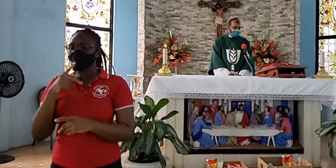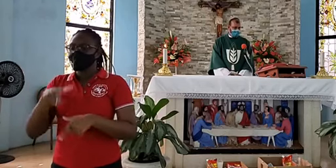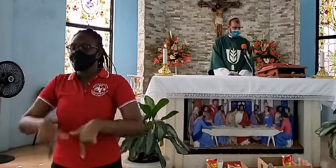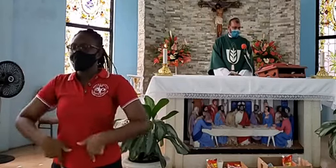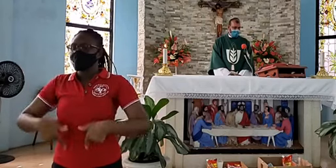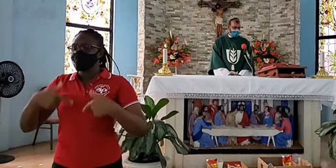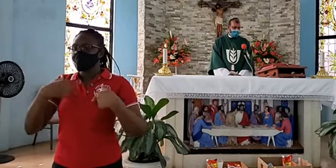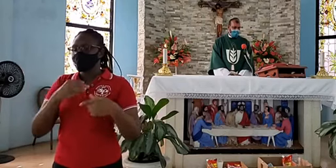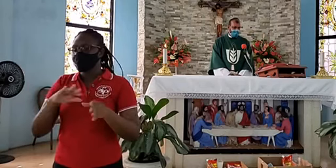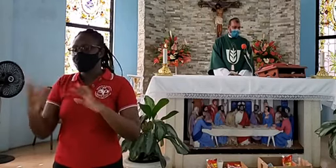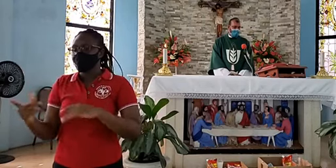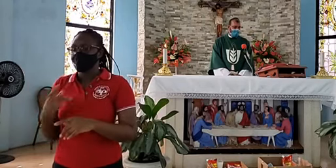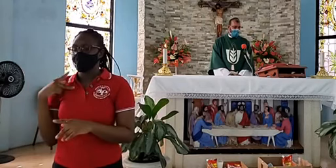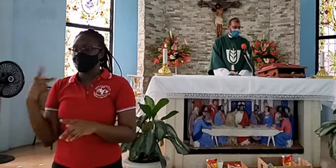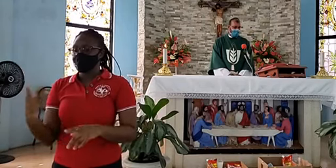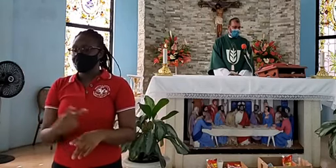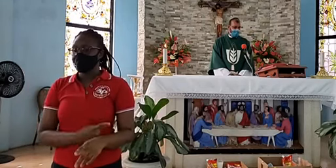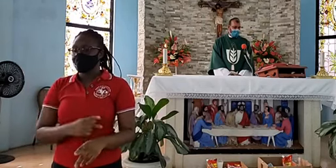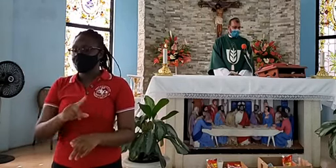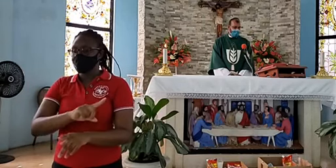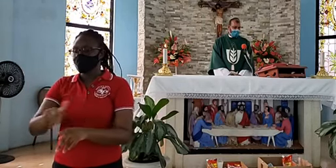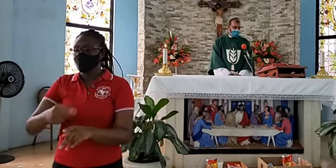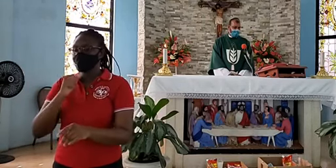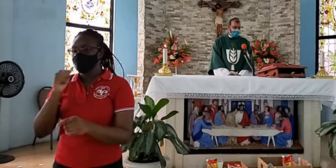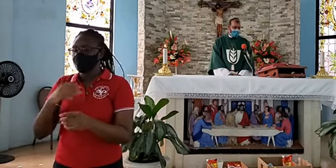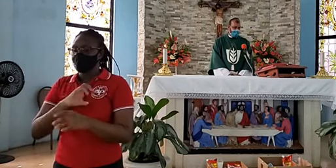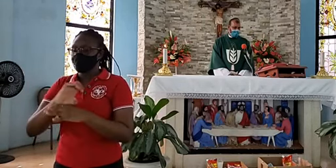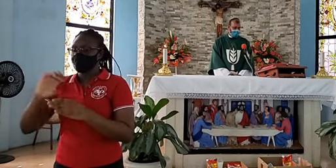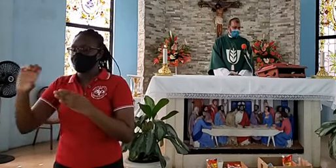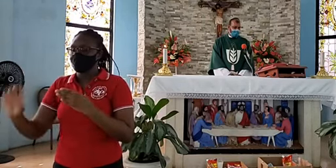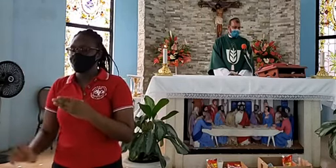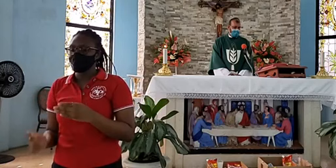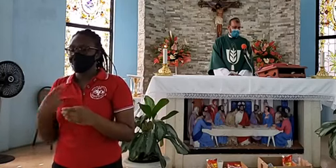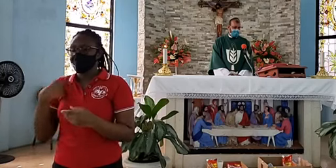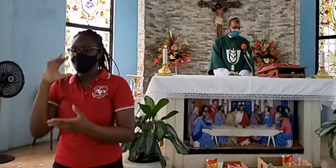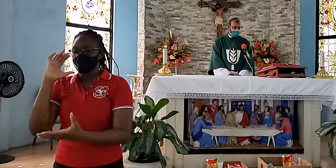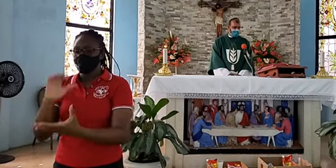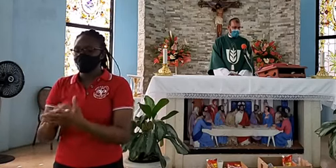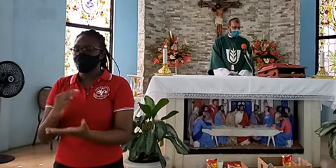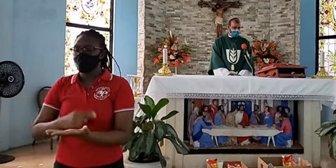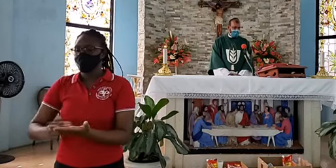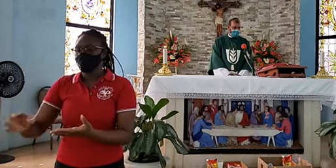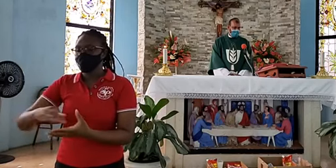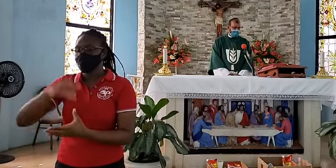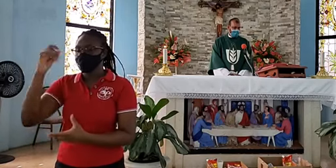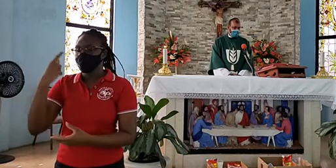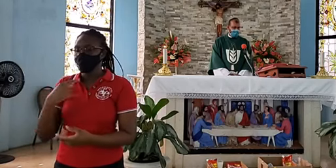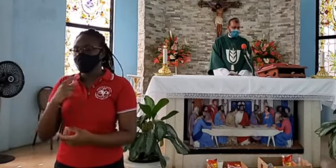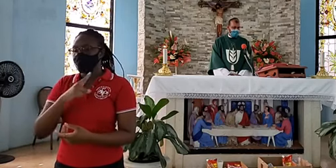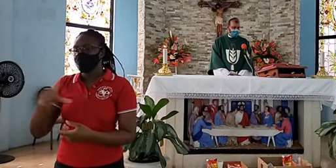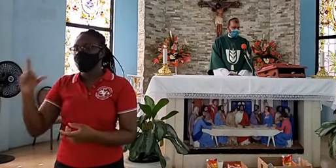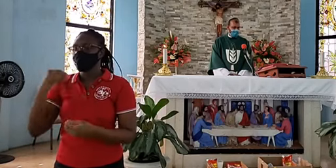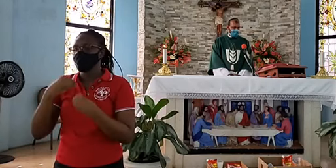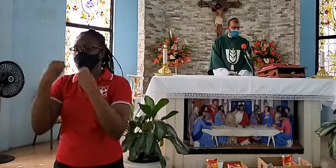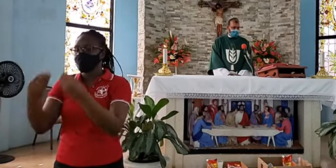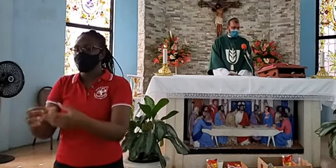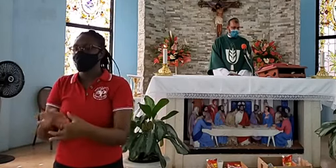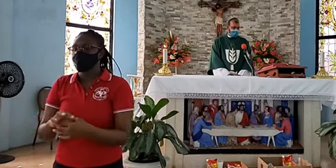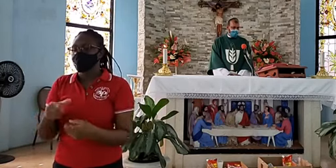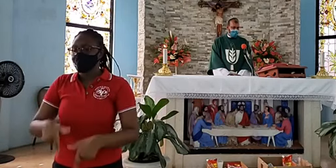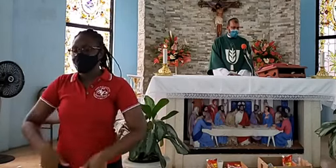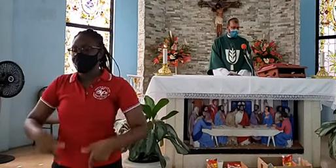his kingdom will have no end. I believe in the Holy Spirit, the Lord, the giver of life,